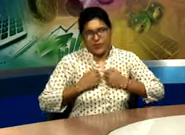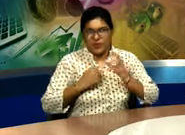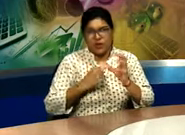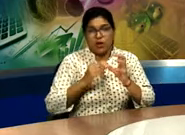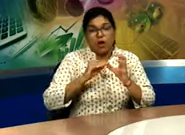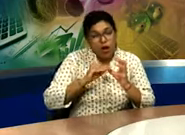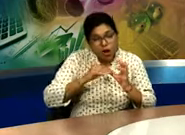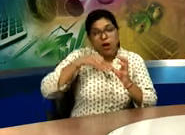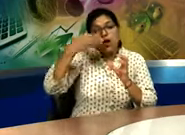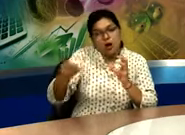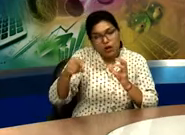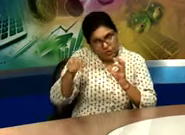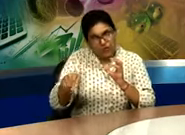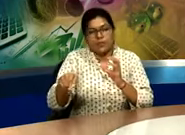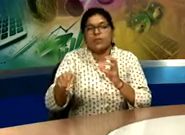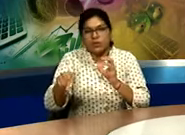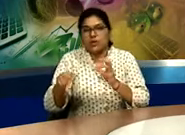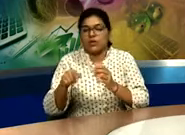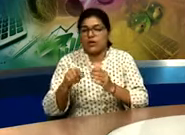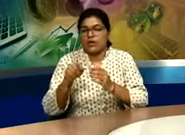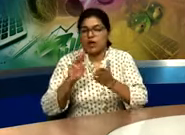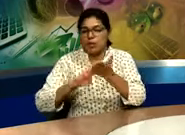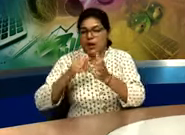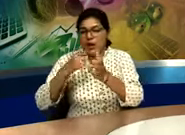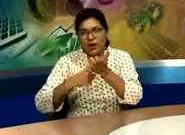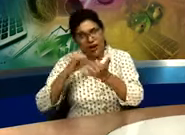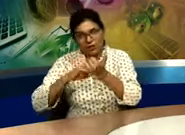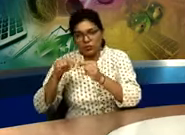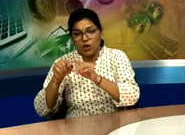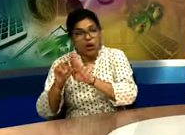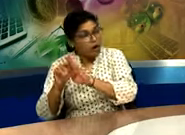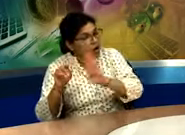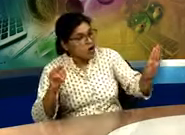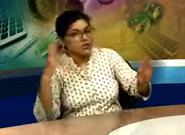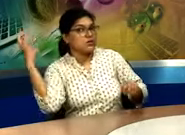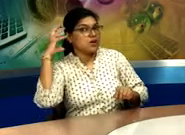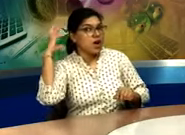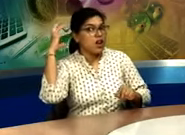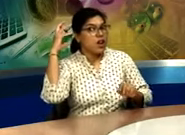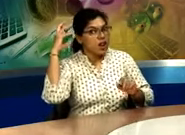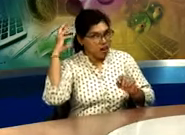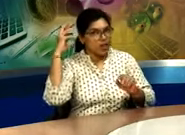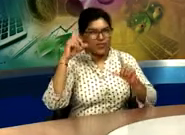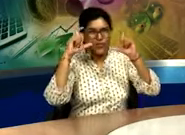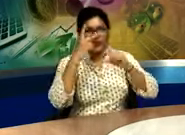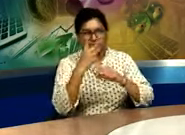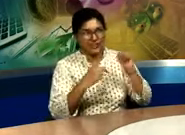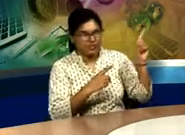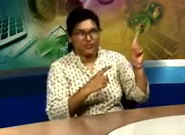Our Earth planet, which is 3rd in the solar system, you can see in the